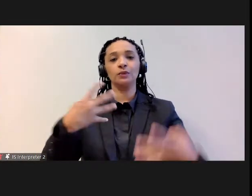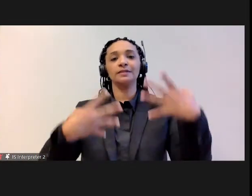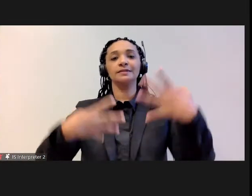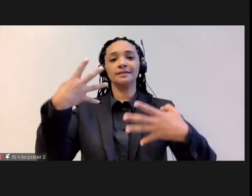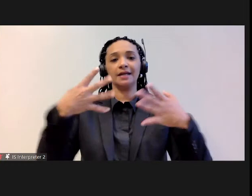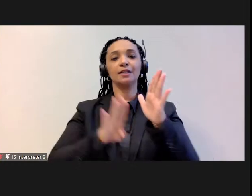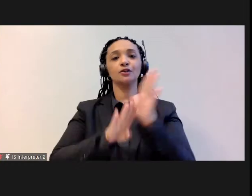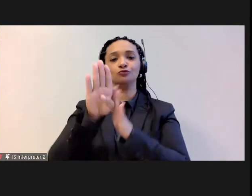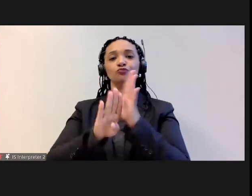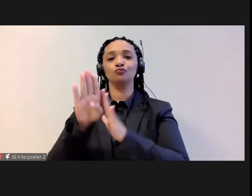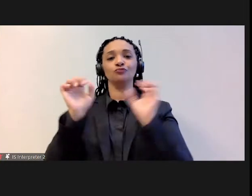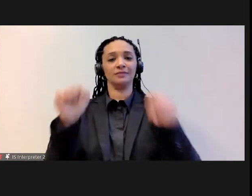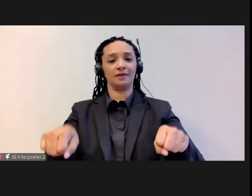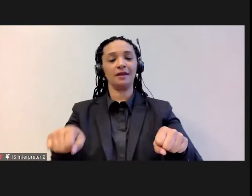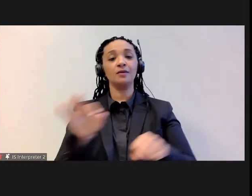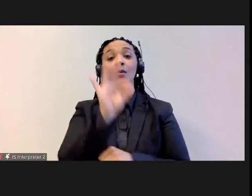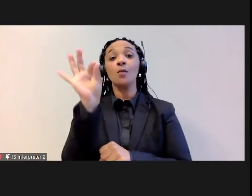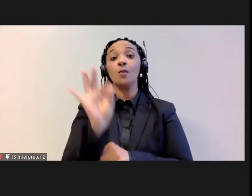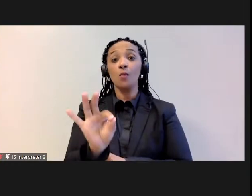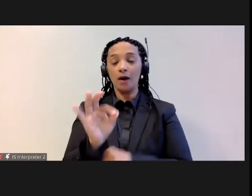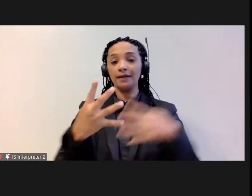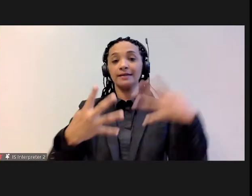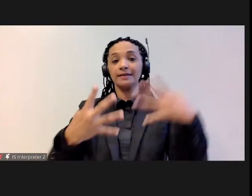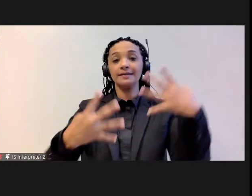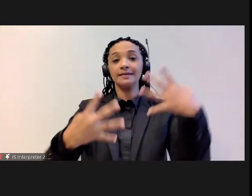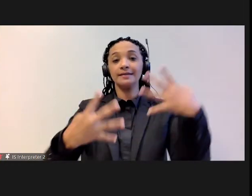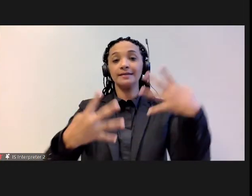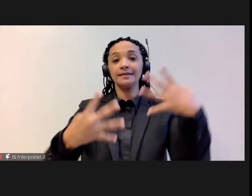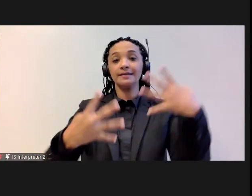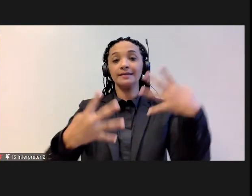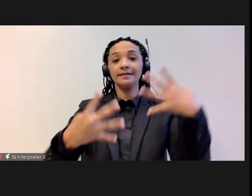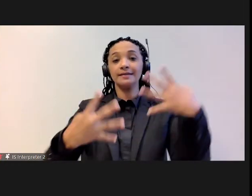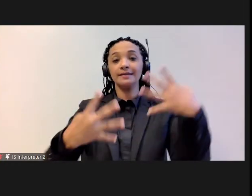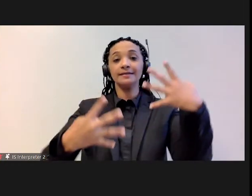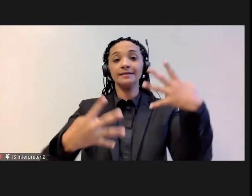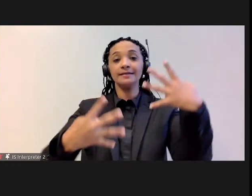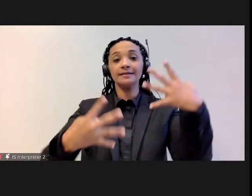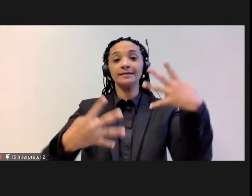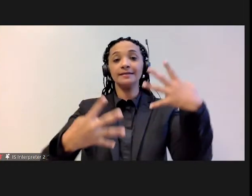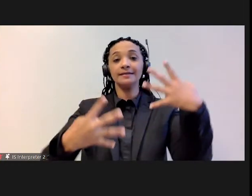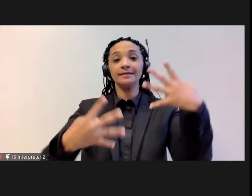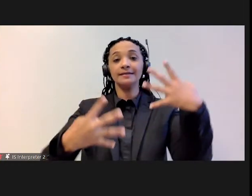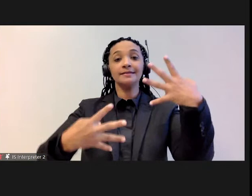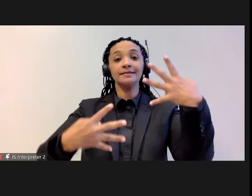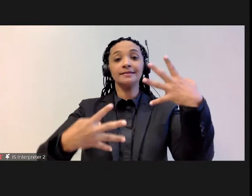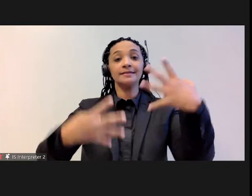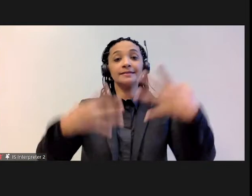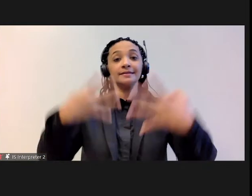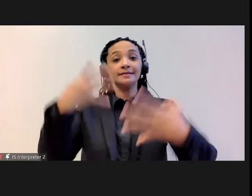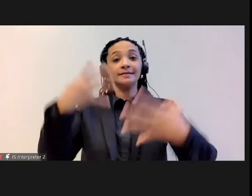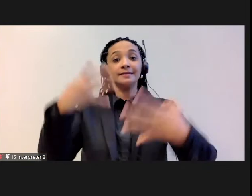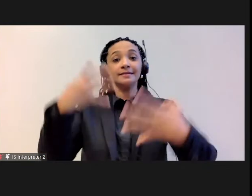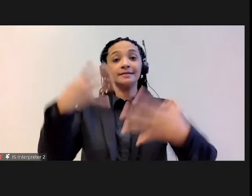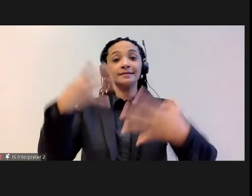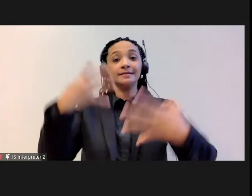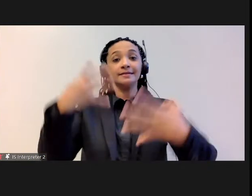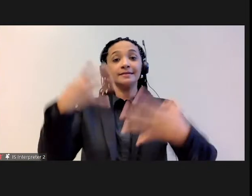and including it being accessible to everybody. So, Steve, you have the floor.